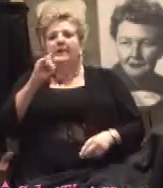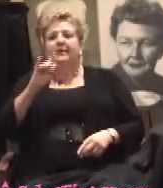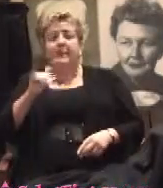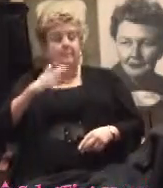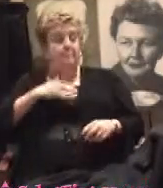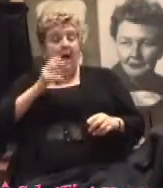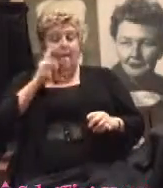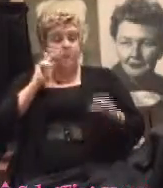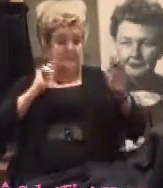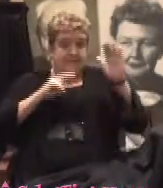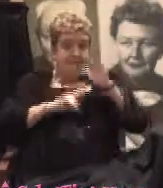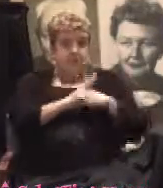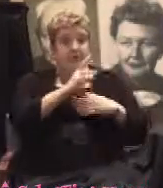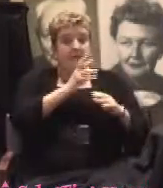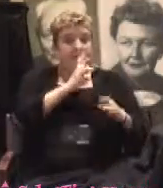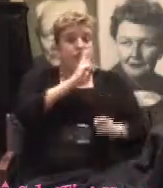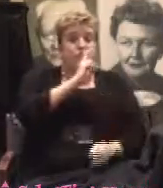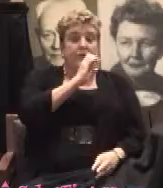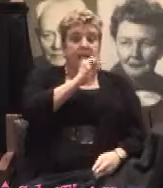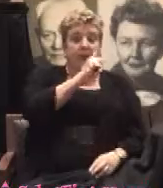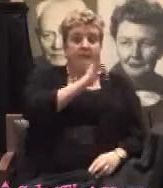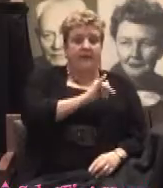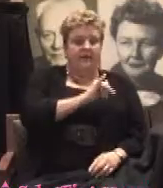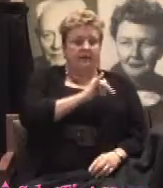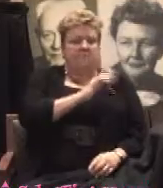my parents at that time were married for about 45 years, right?